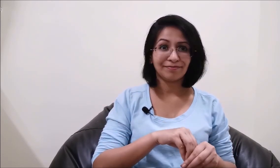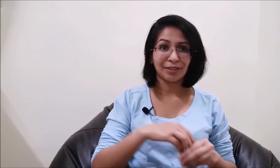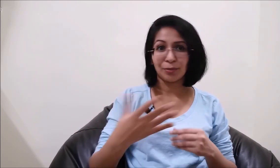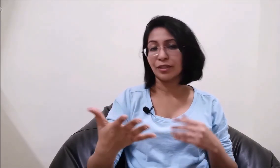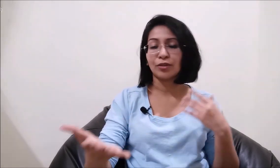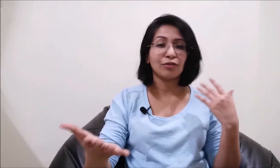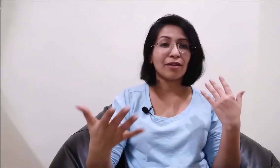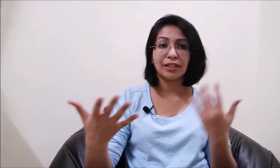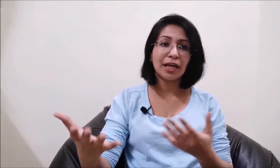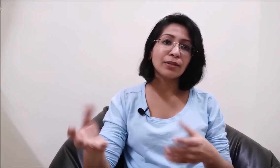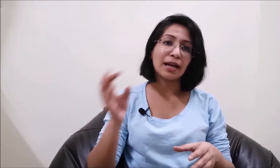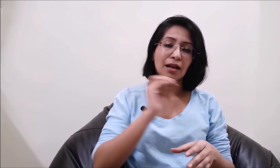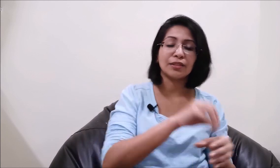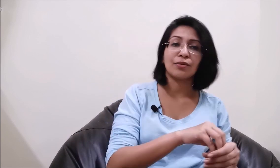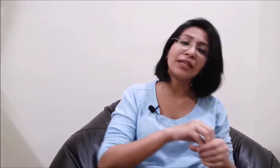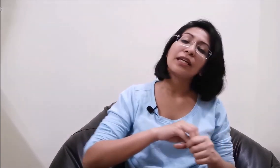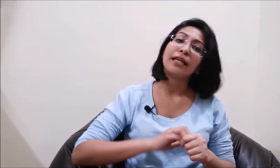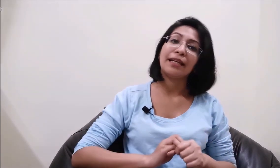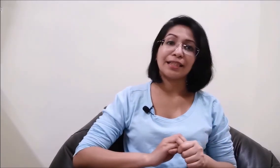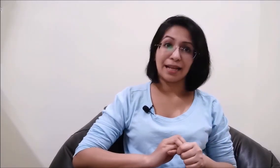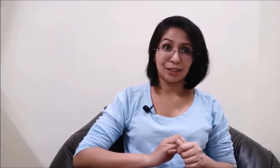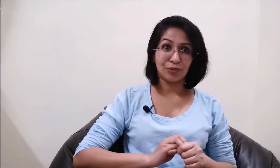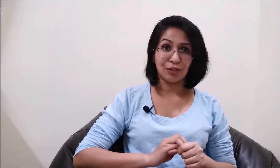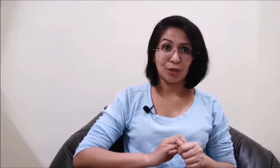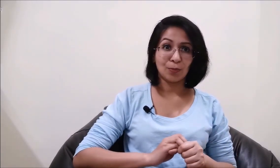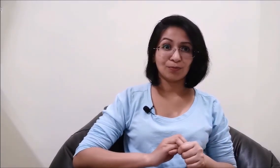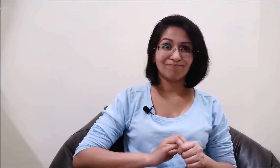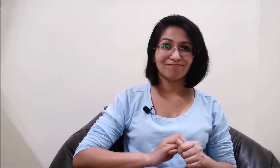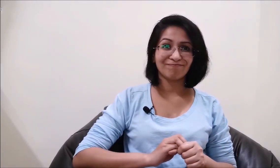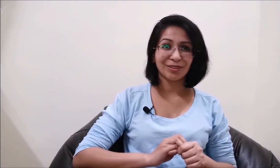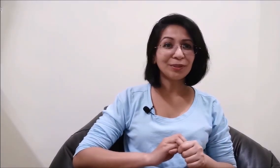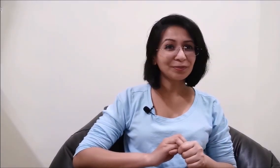that you made. So if you have any doubt, I'll answer it in the next video. Cool.